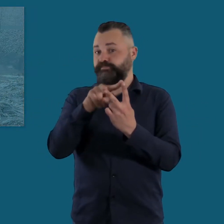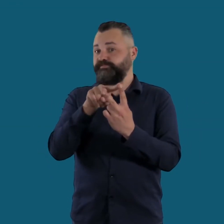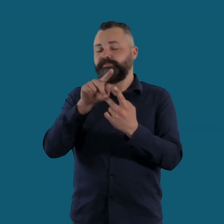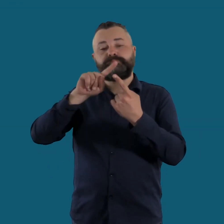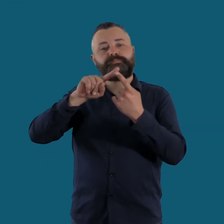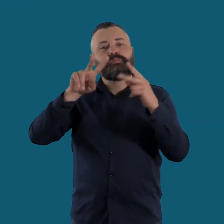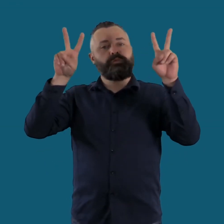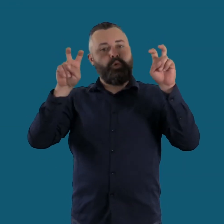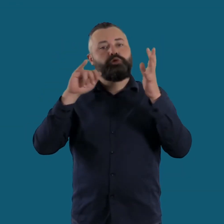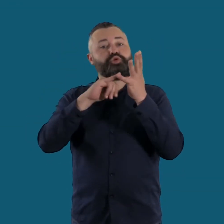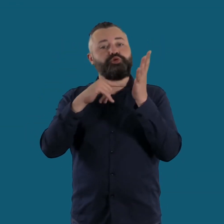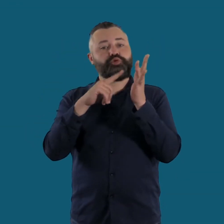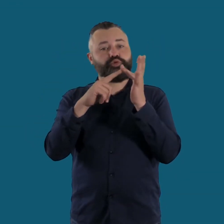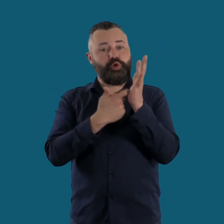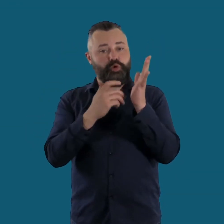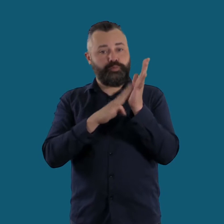The first one is termed a storm surge,